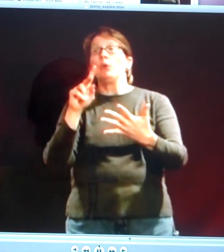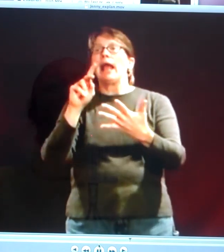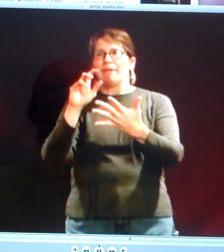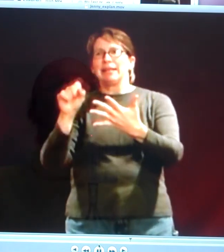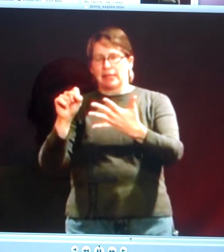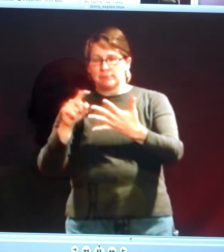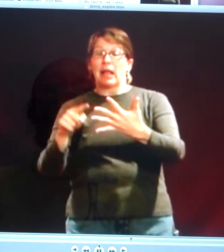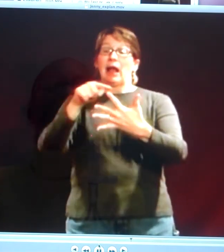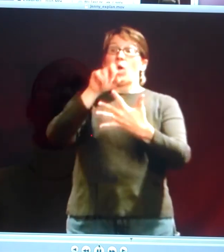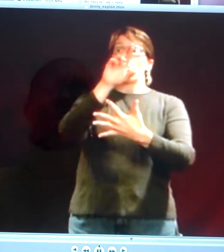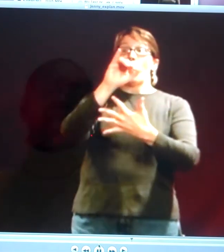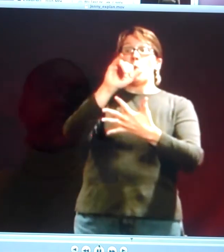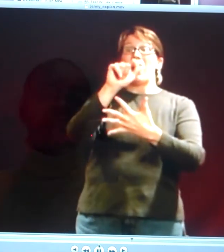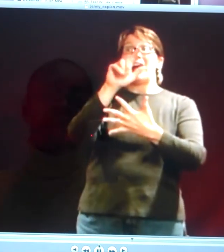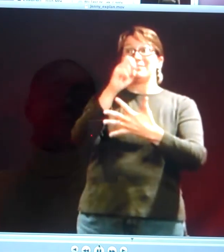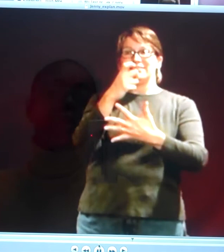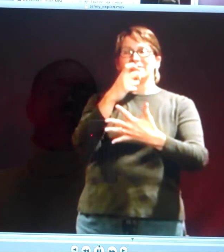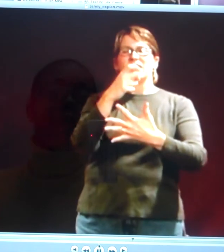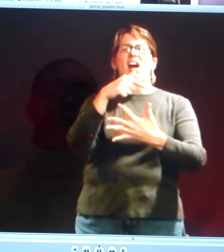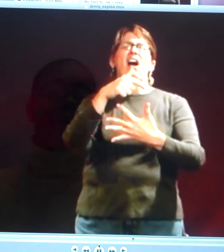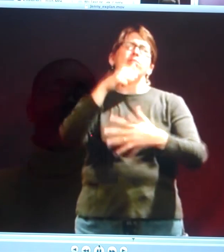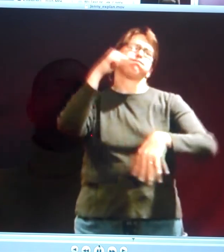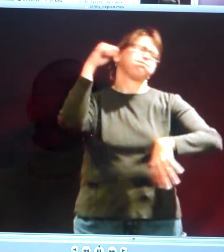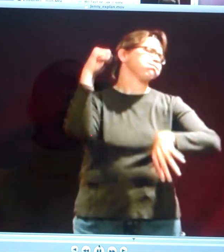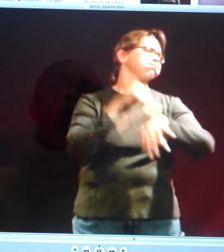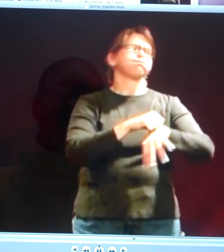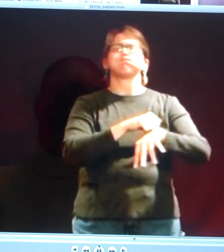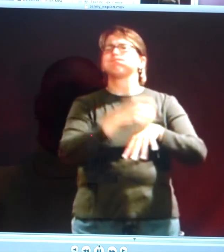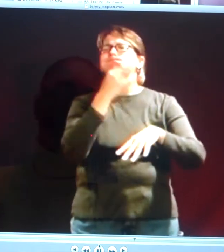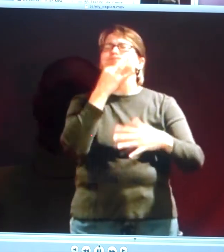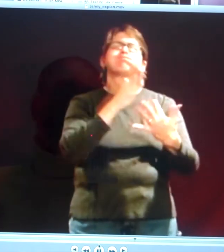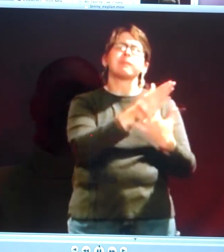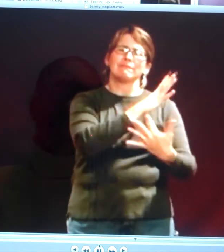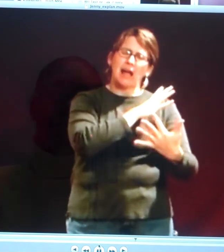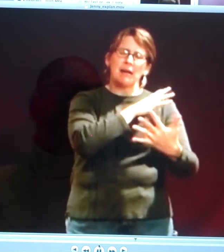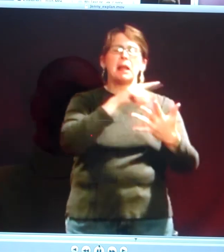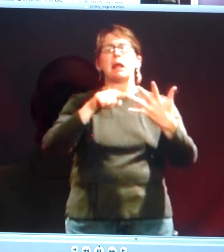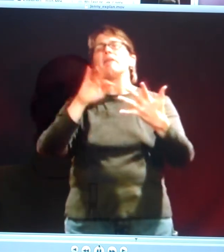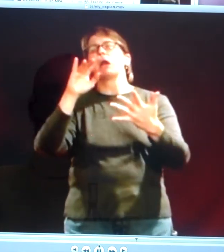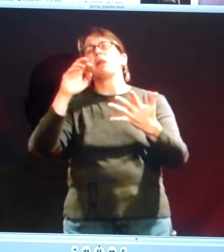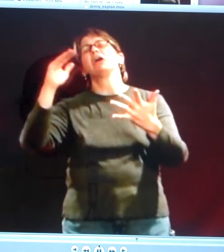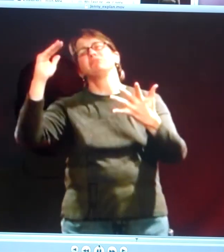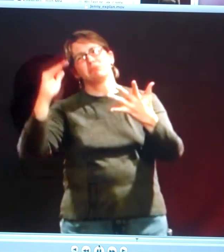not good like Rolex.